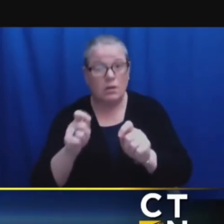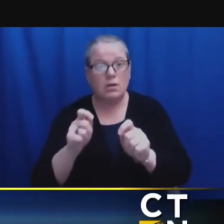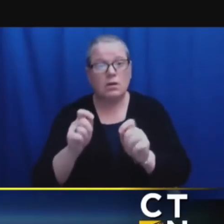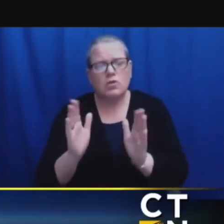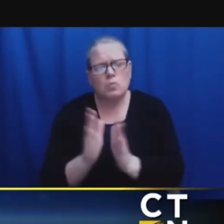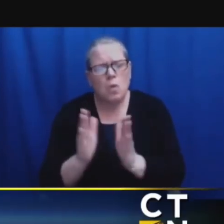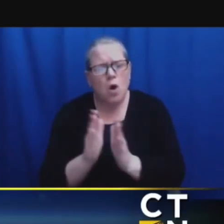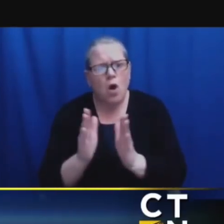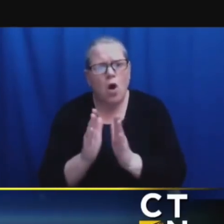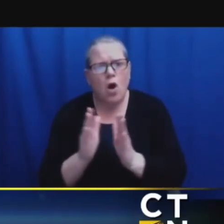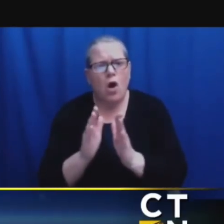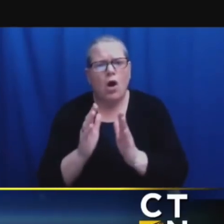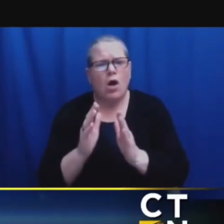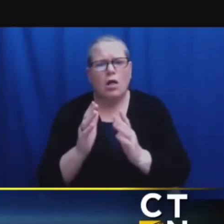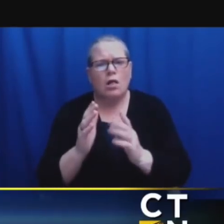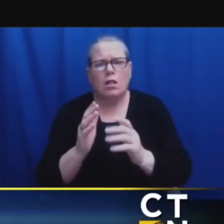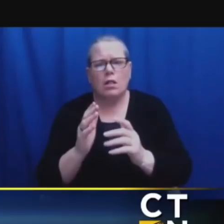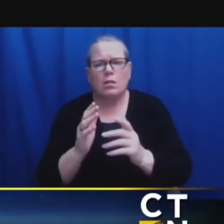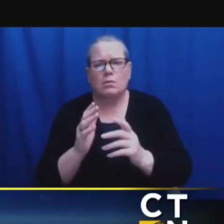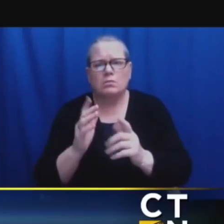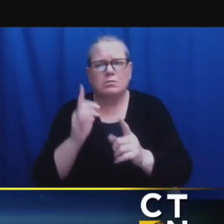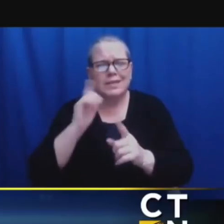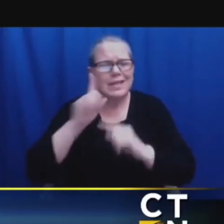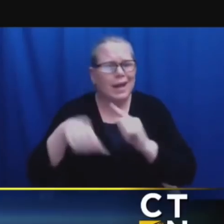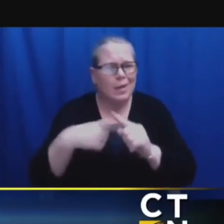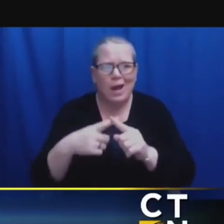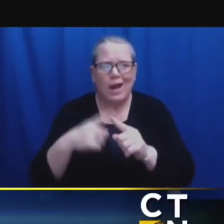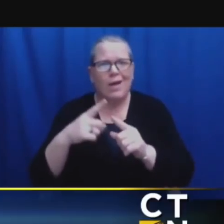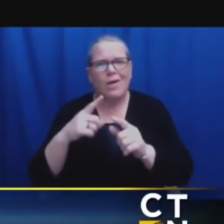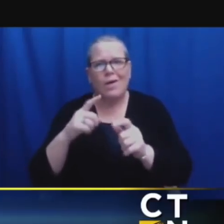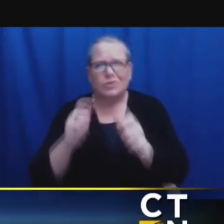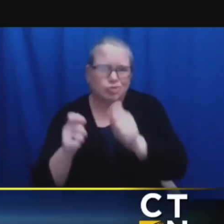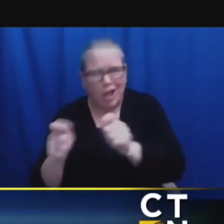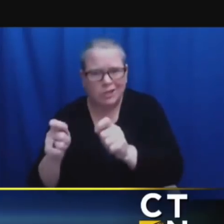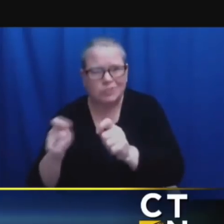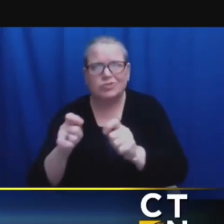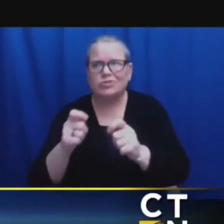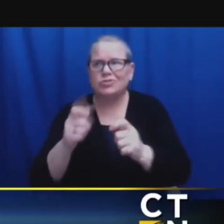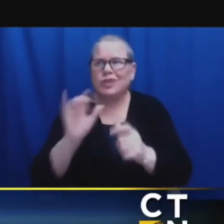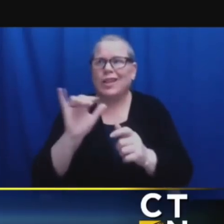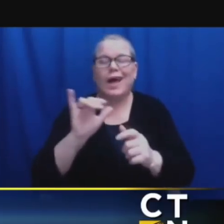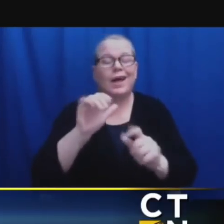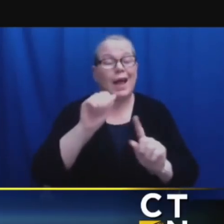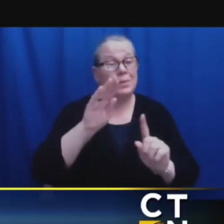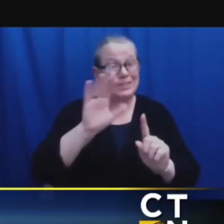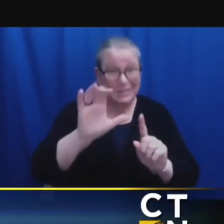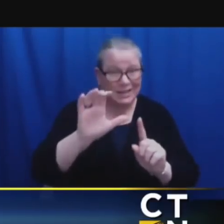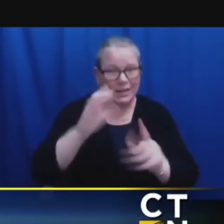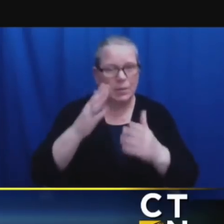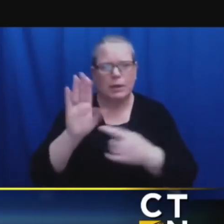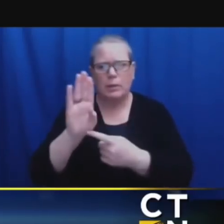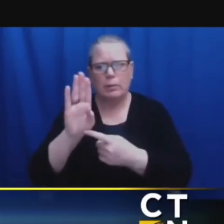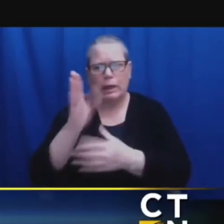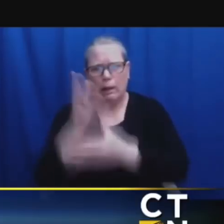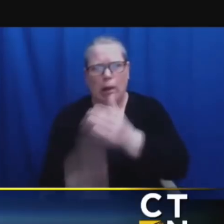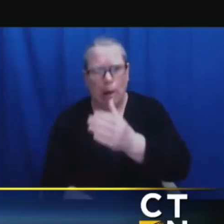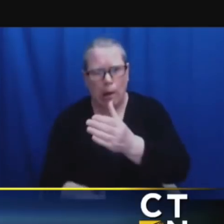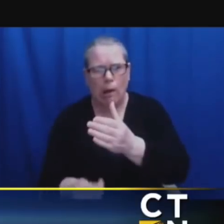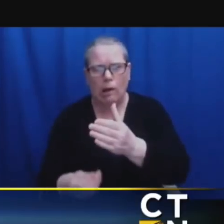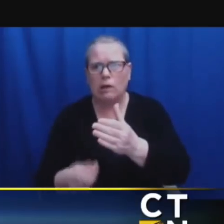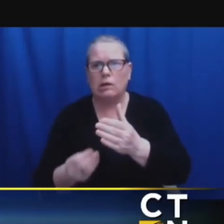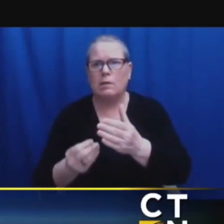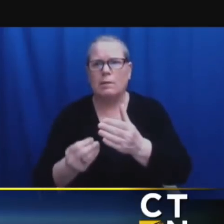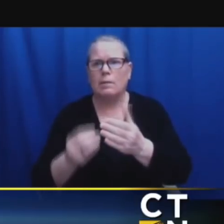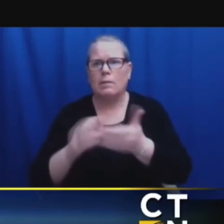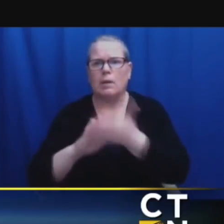of, letters, and mutations are changing. Instead of ABC, you took out the B and put in an N, for